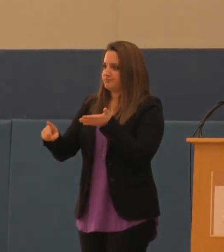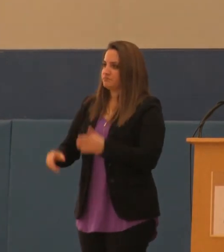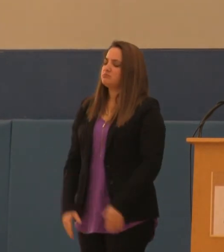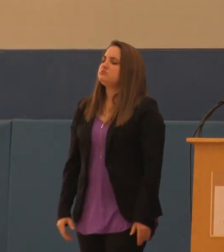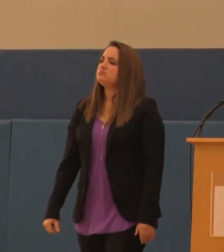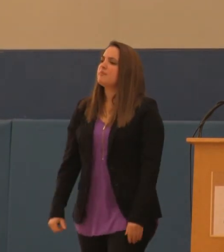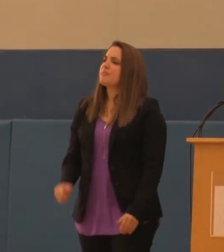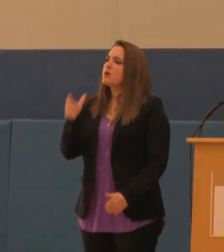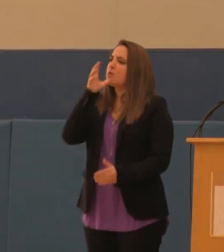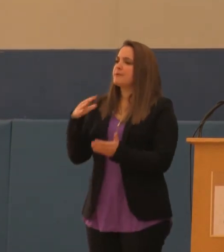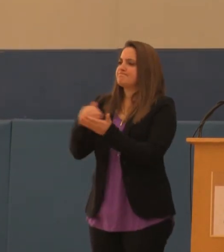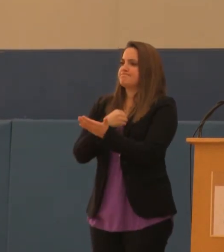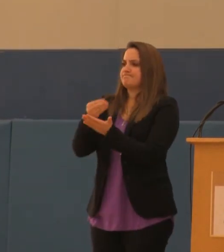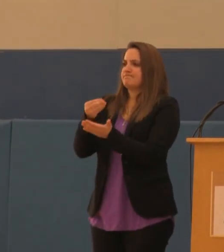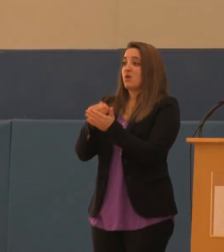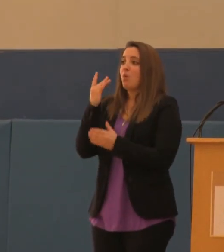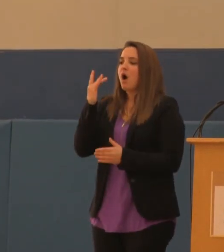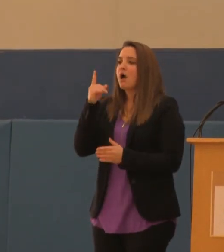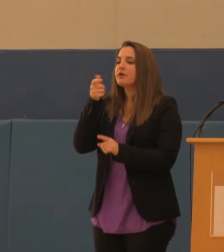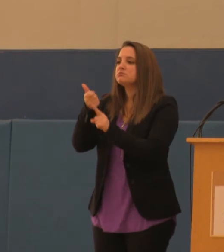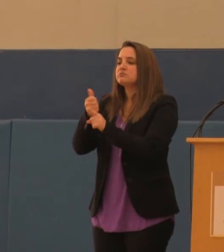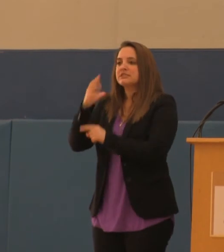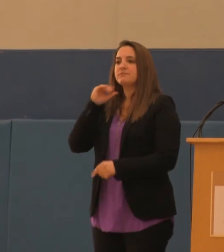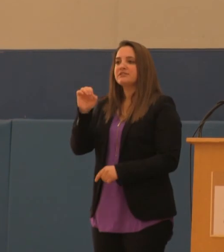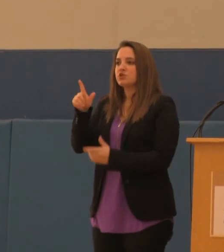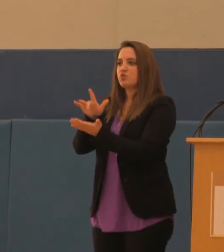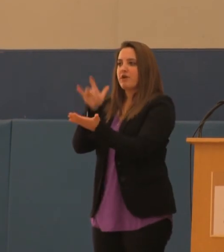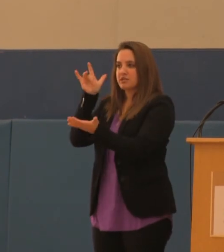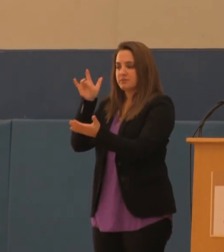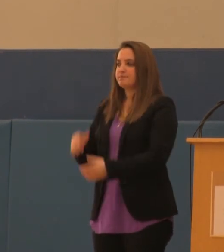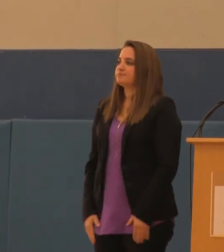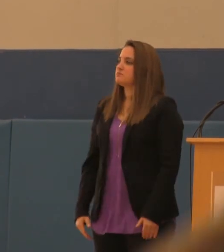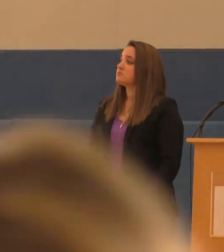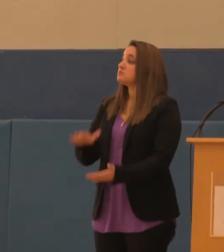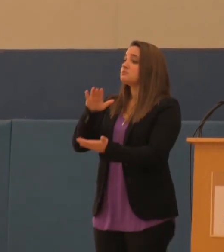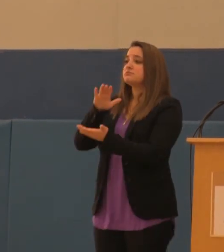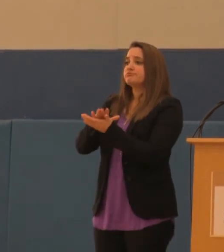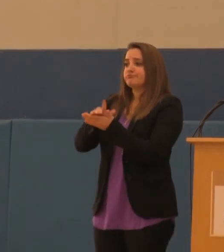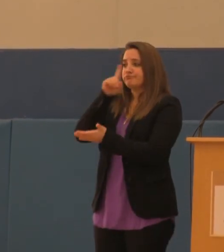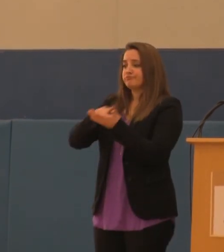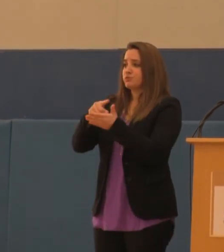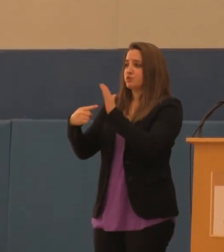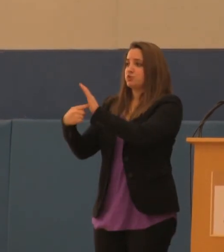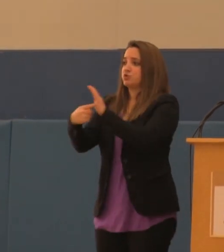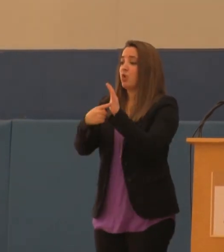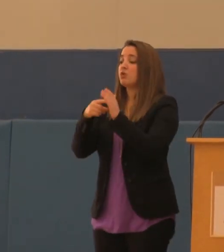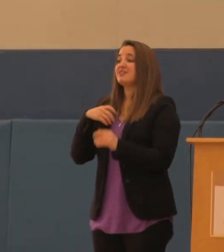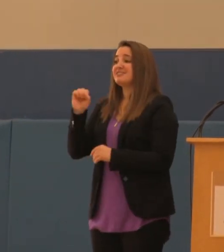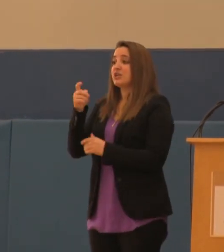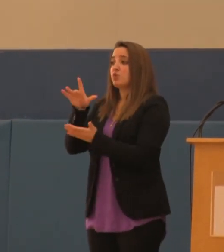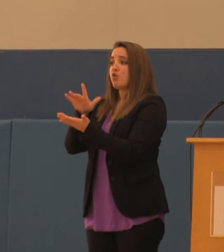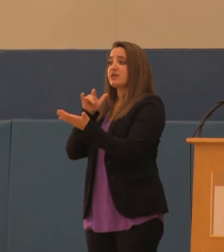of the sexual harassment they face at work. Some recent academic research focuses on the relationship between sexual harassment and the